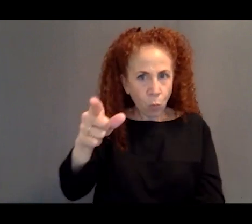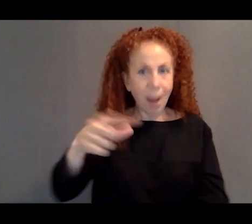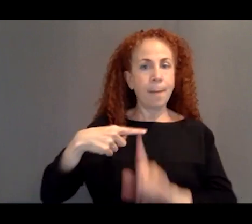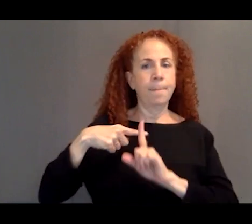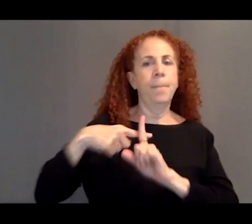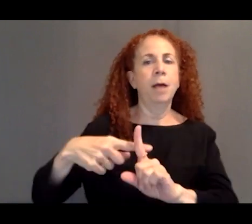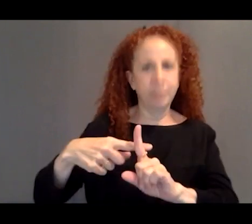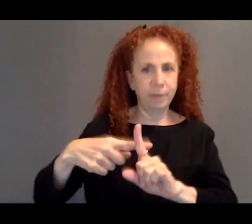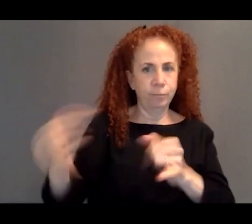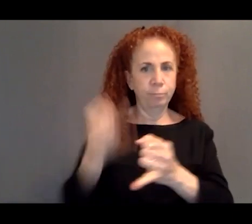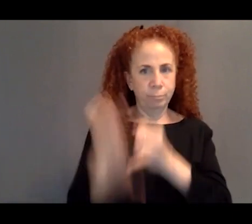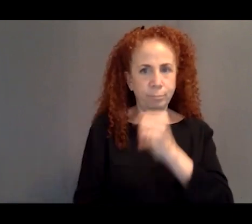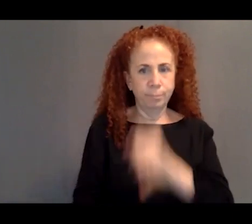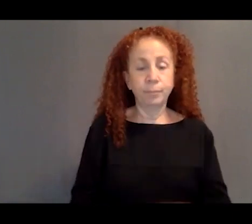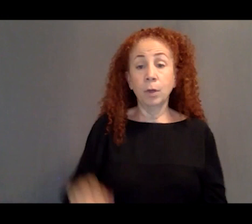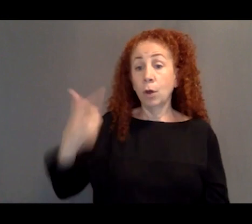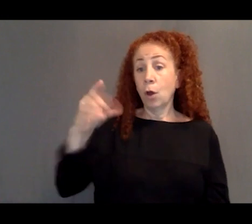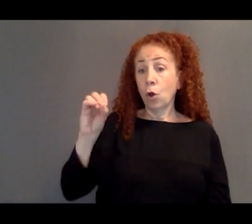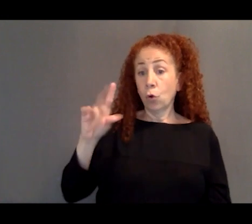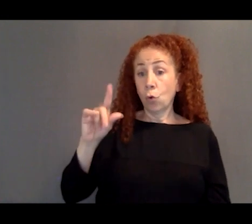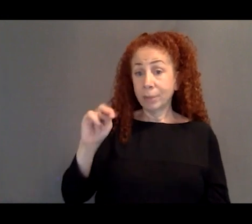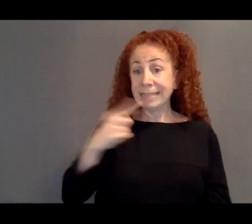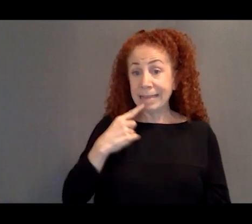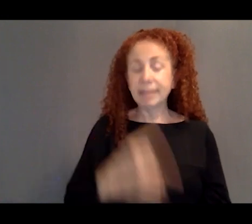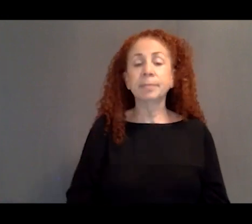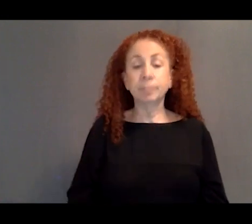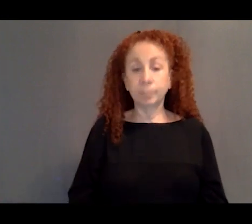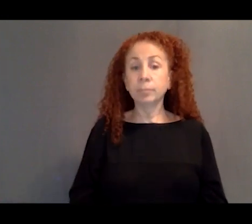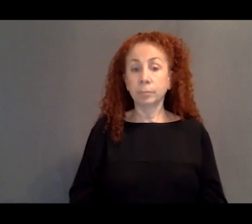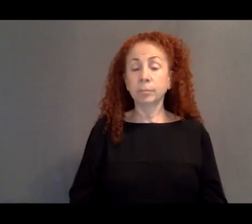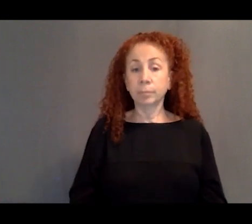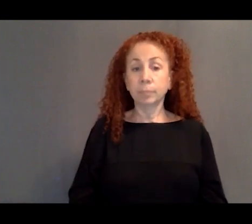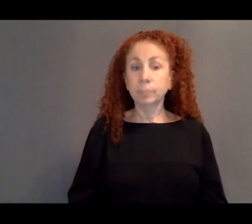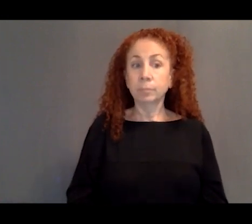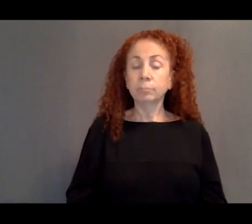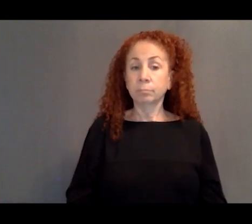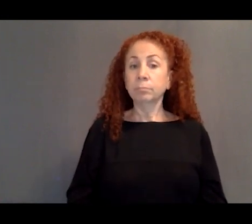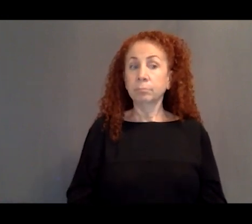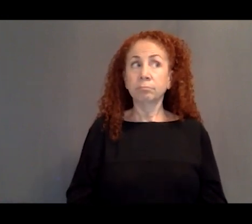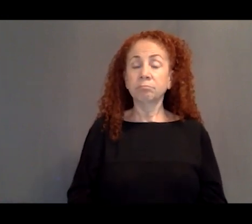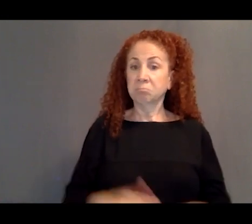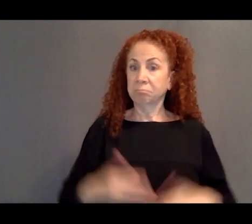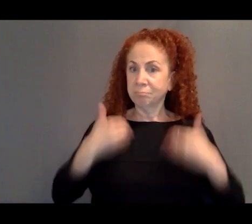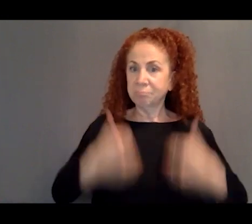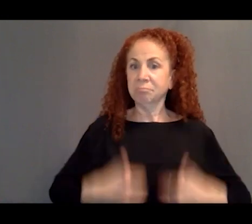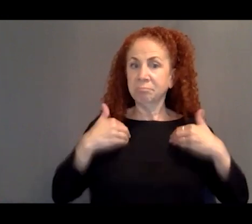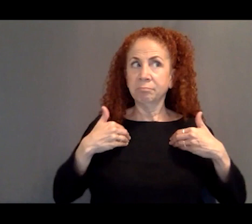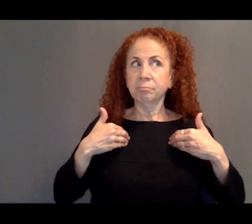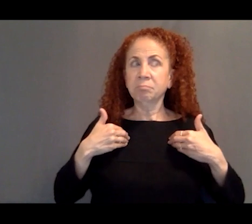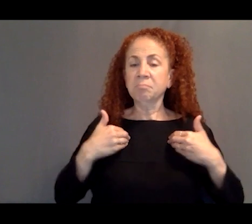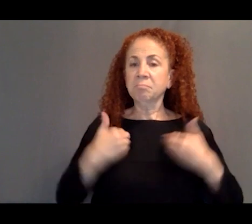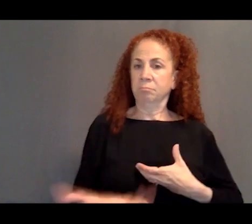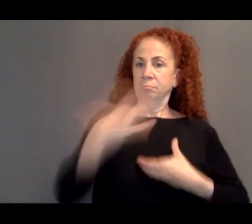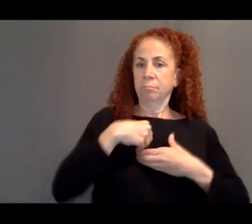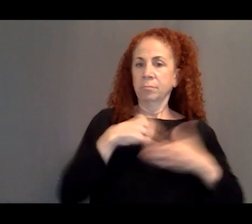positive, right? So for Gordon, attainment of the self-image of an unhyphenated